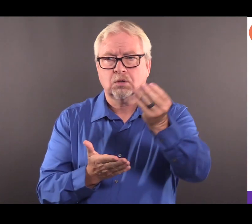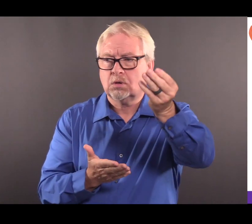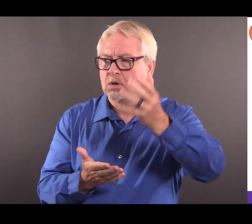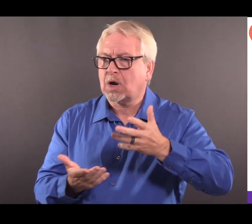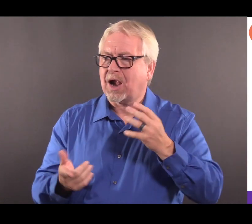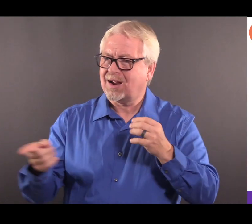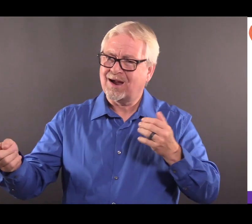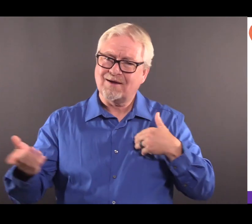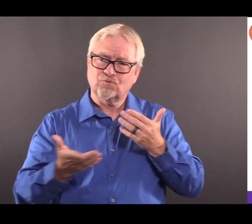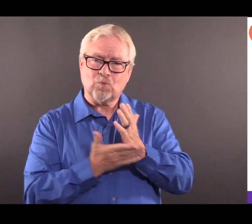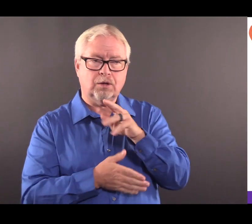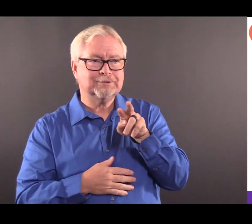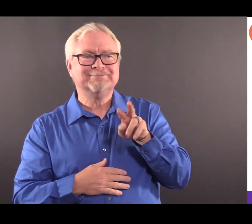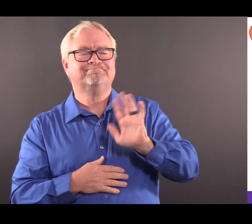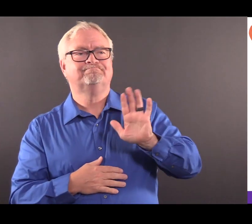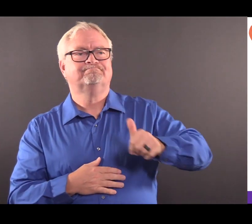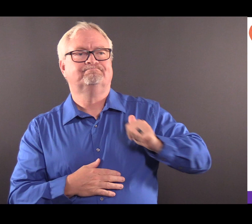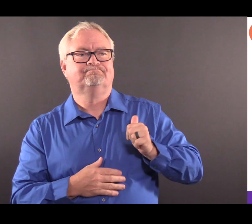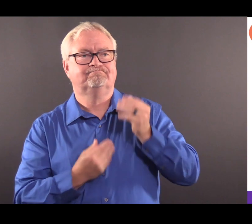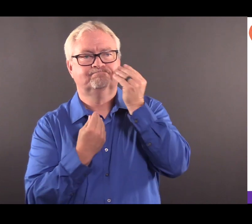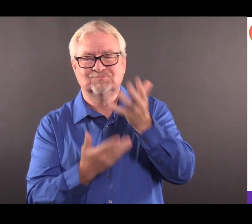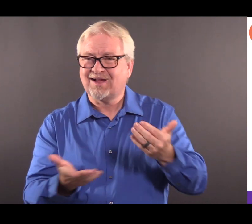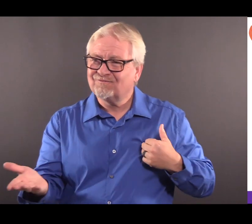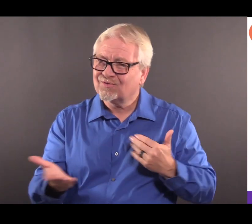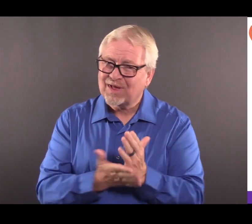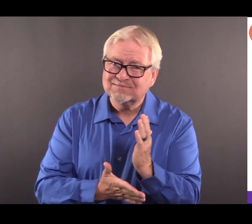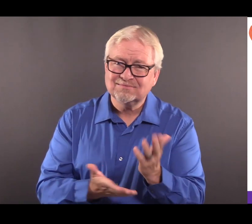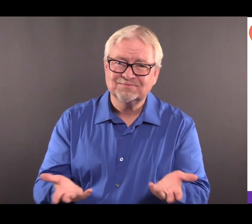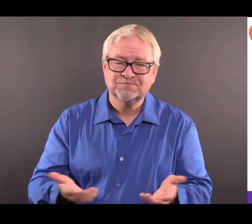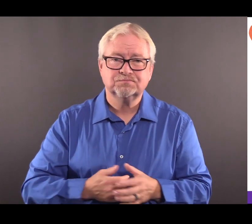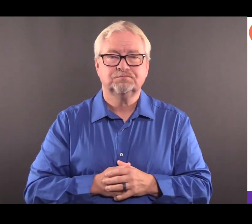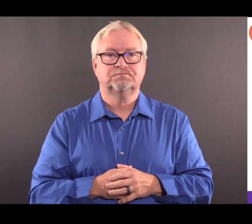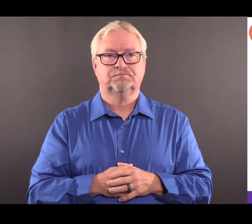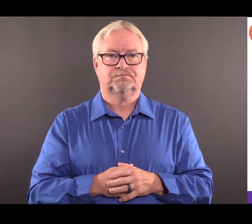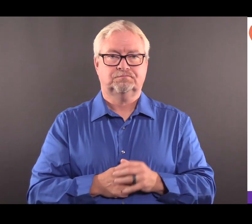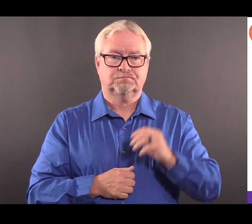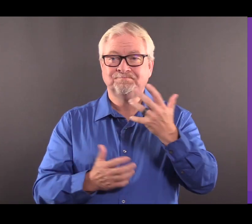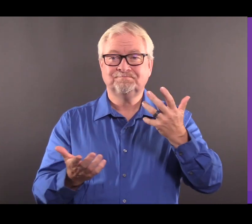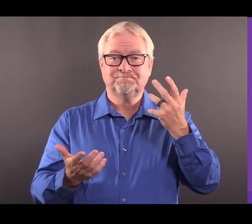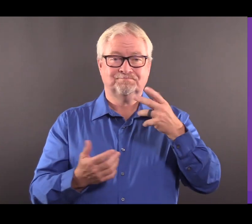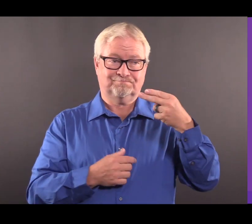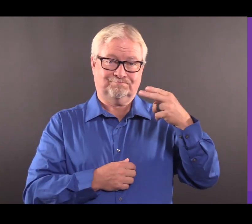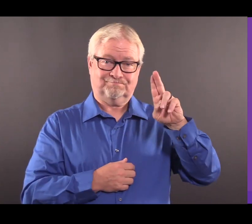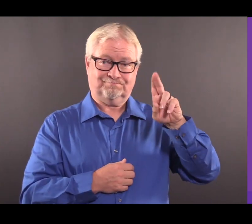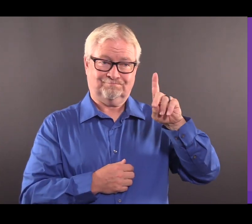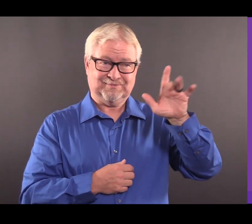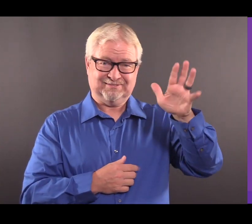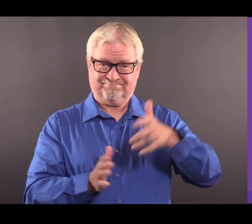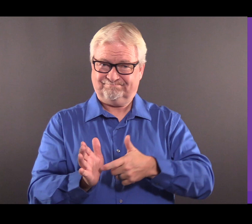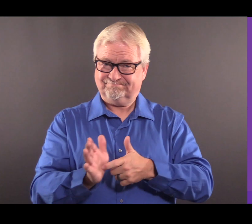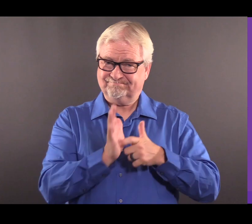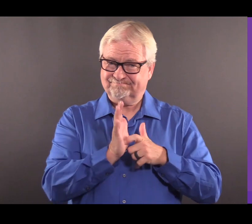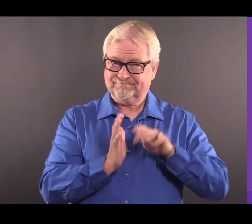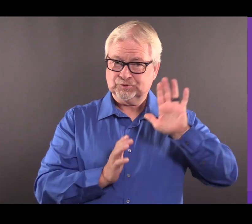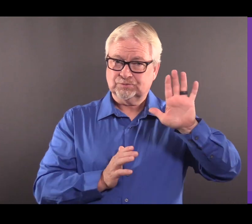requested, how it will be used, and their right to refuse. The reason